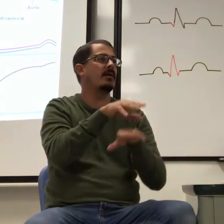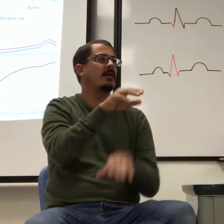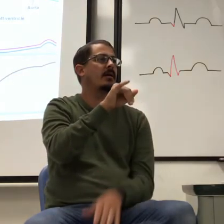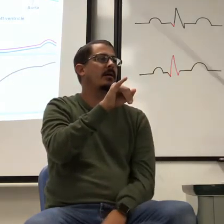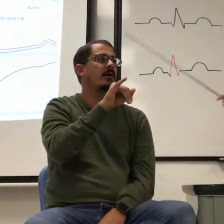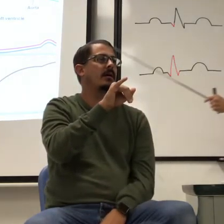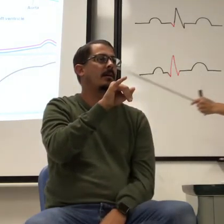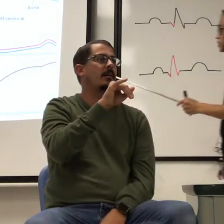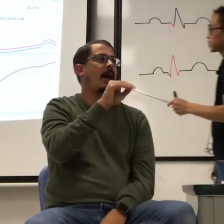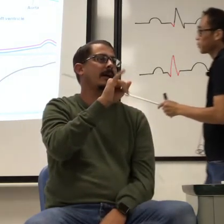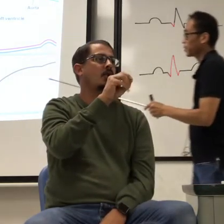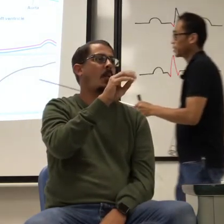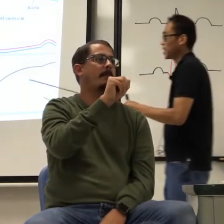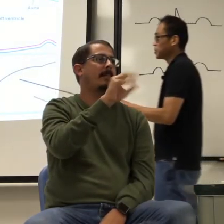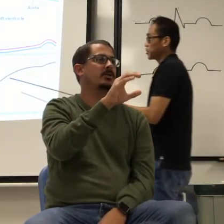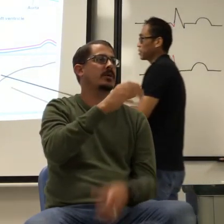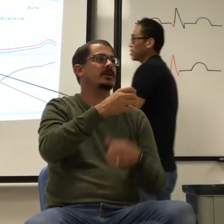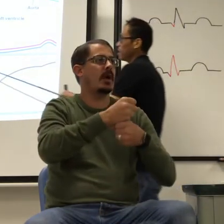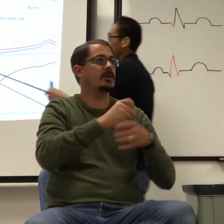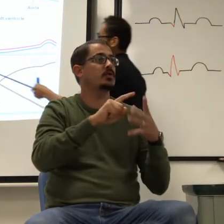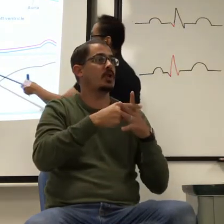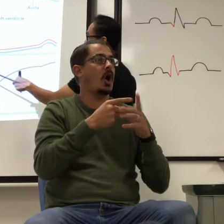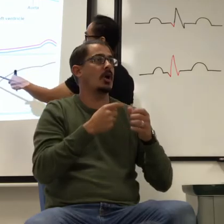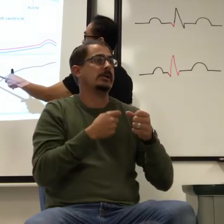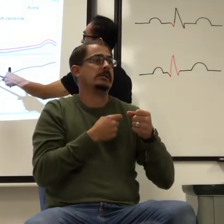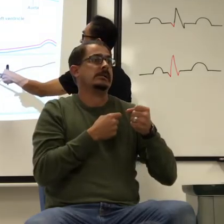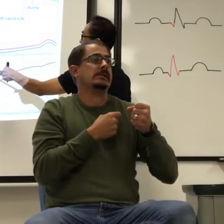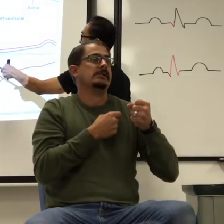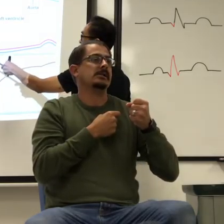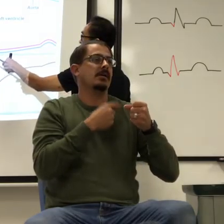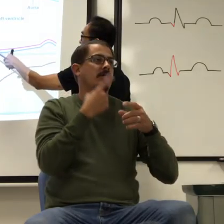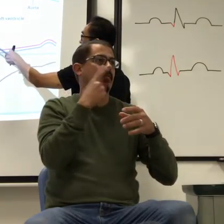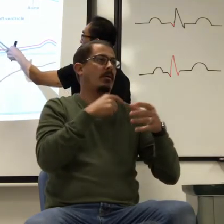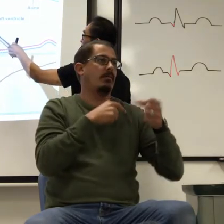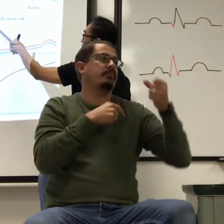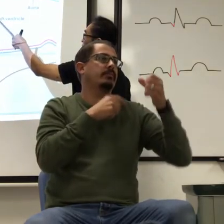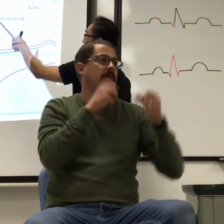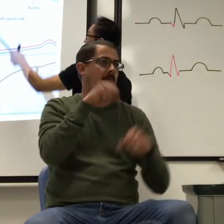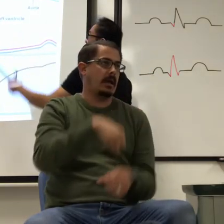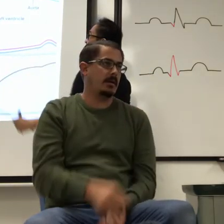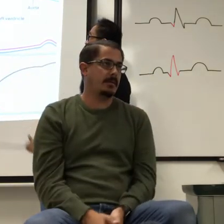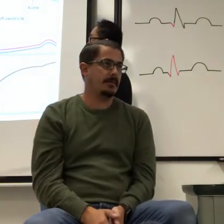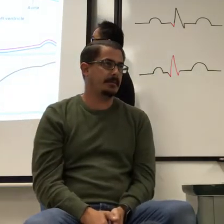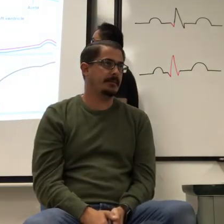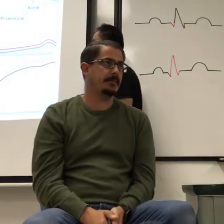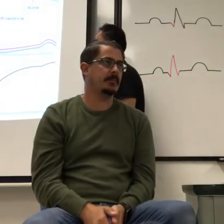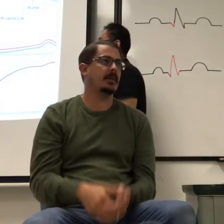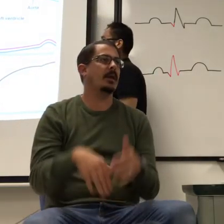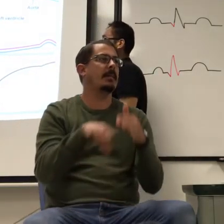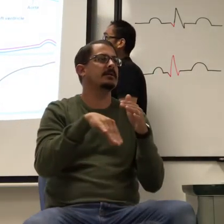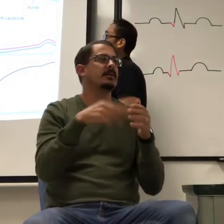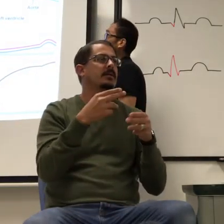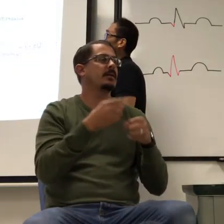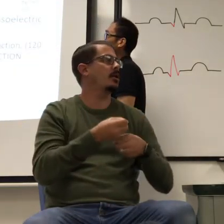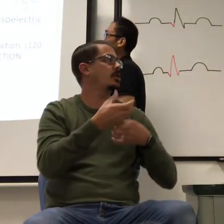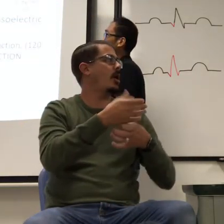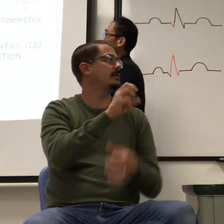isovolumetric contraction. This is when you're going to start building tension in the heart muscle for the ventricles there. Okay, so this is basically causing